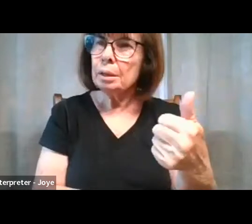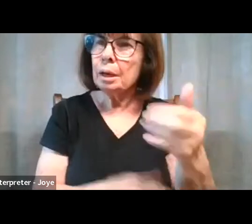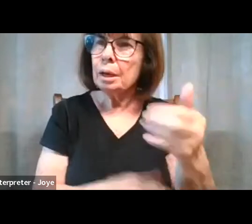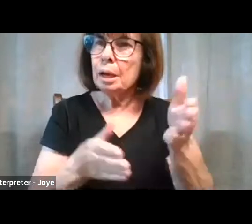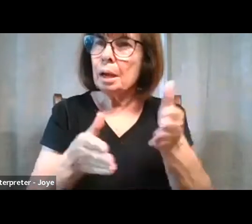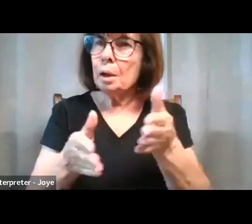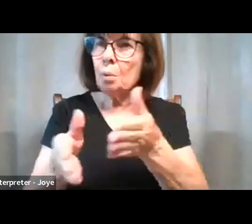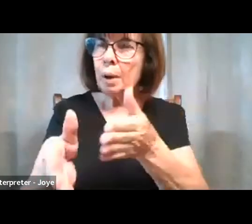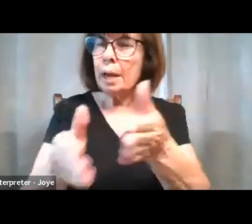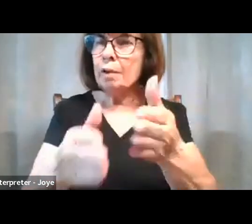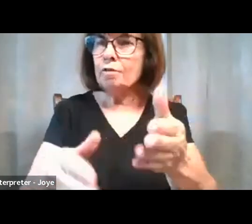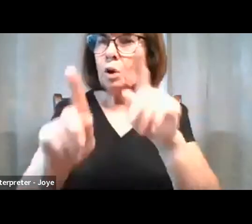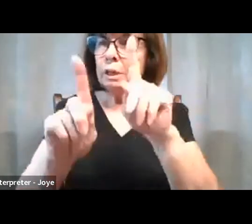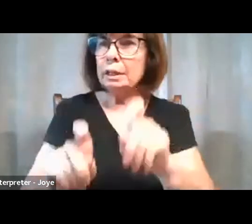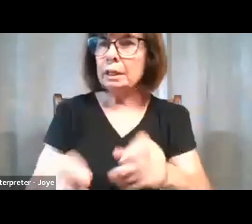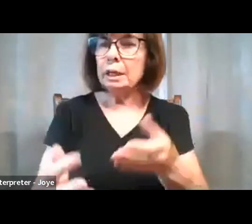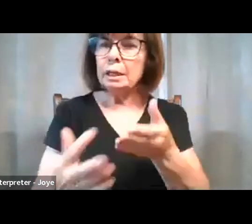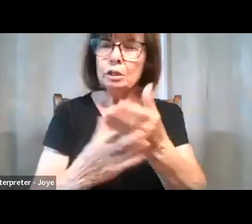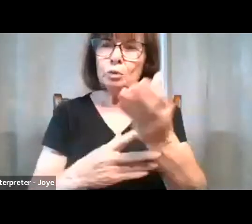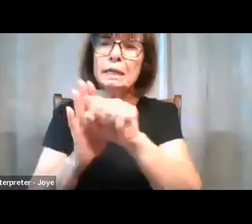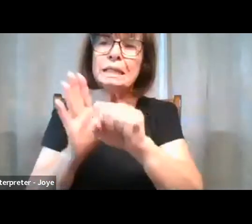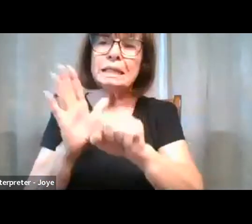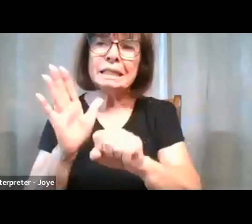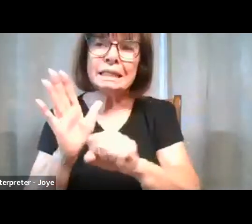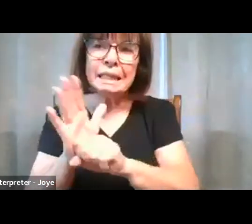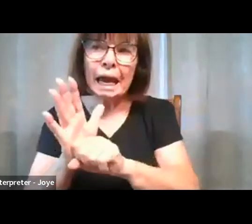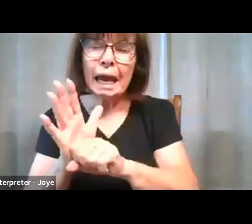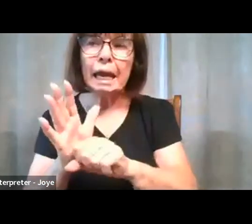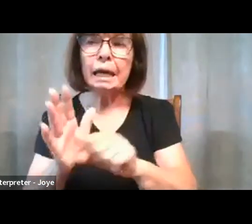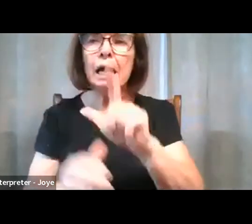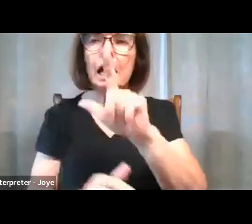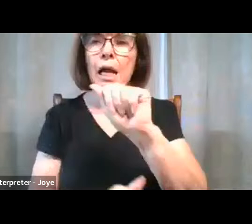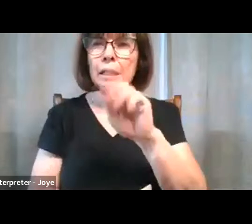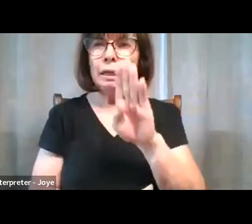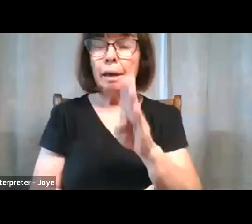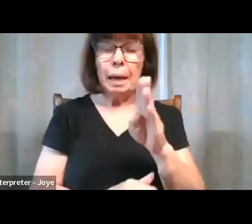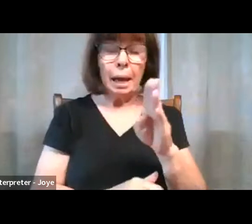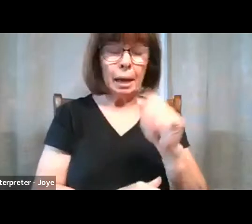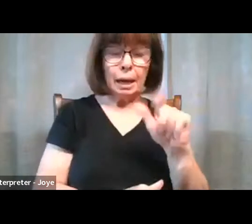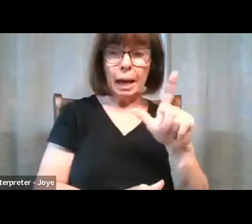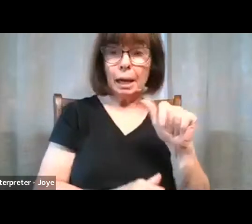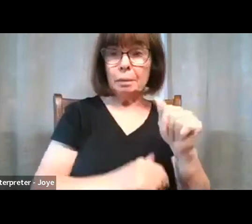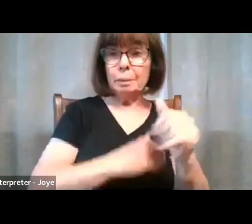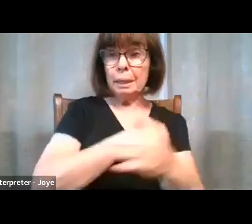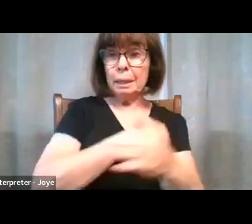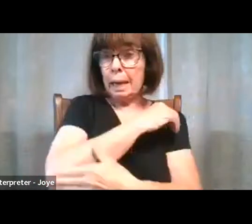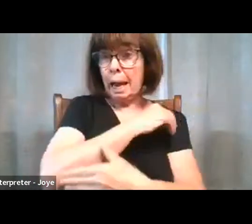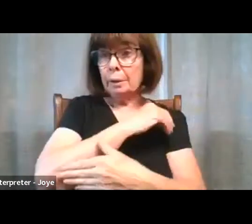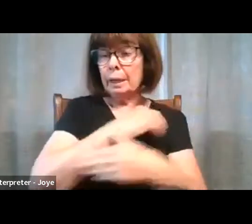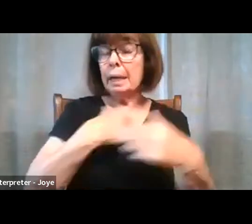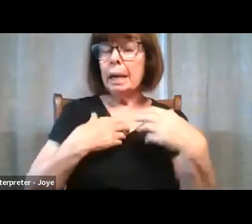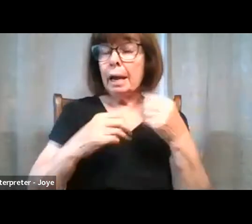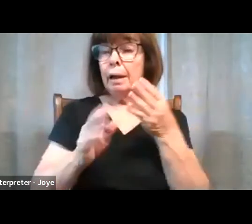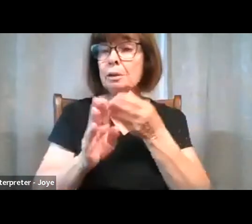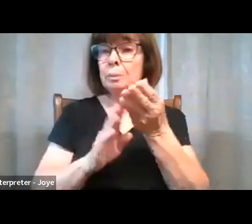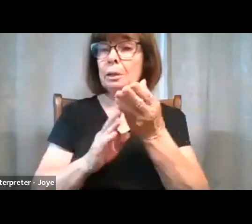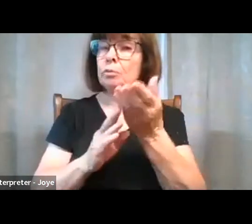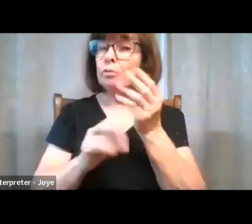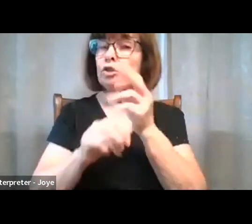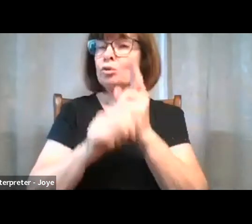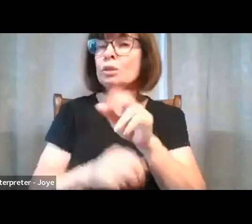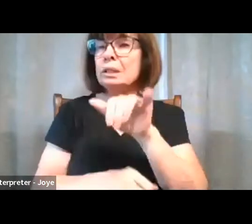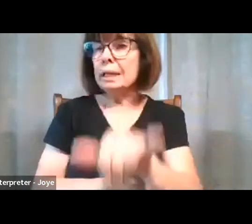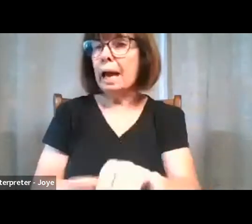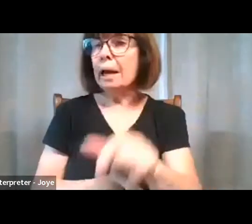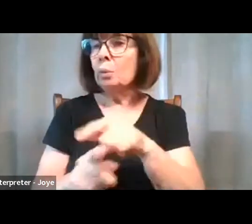testing. It's through the state lab. And Alameda County Public Health Department is facilitating testing through the state lab when that is